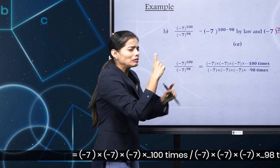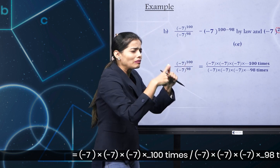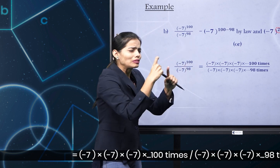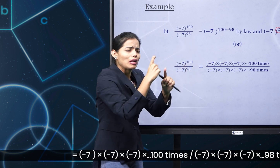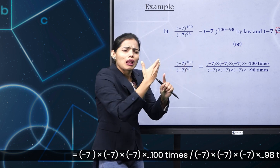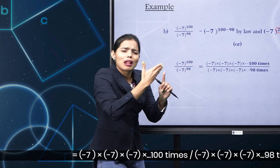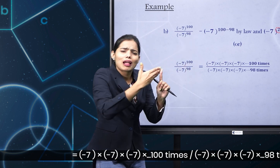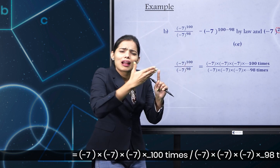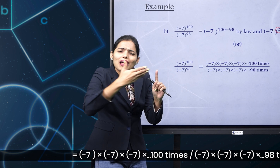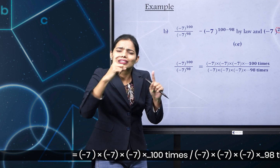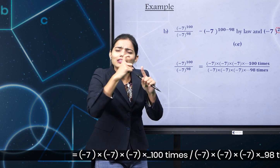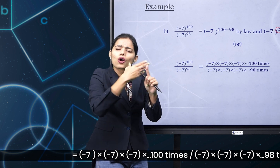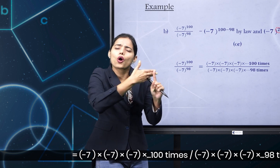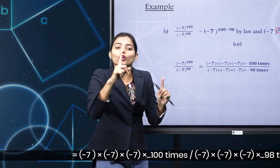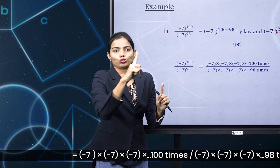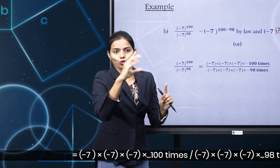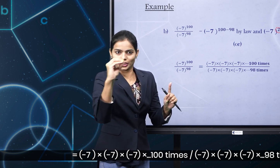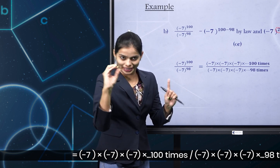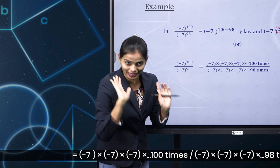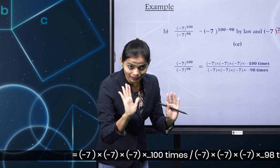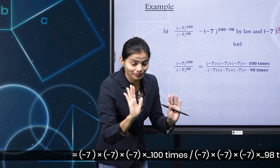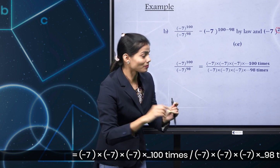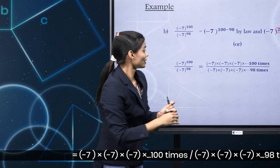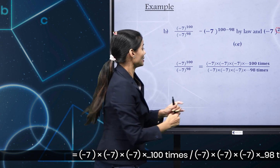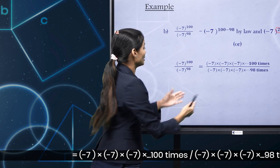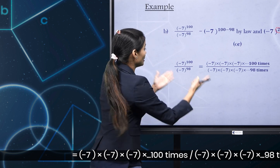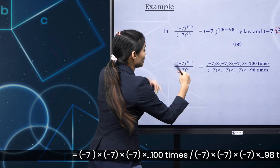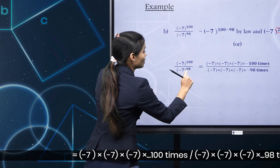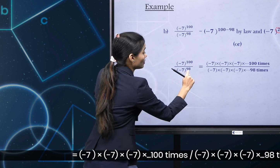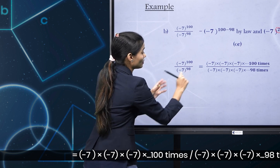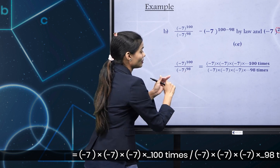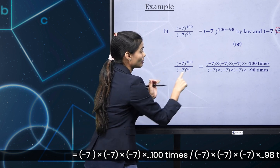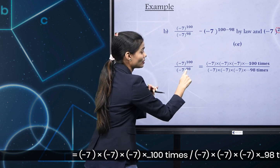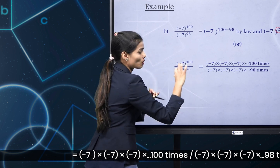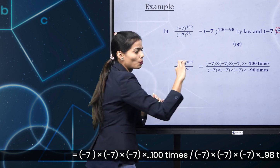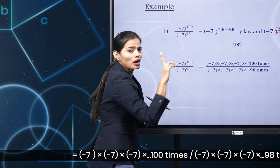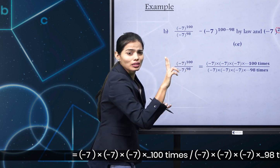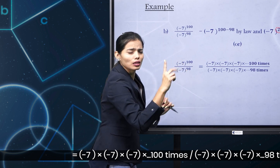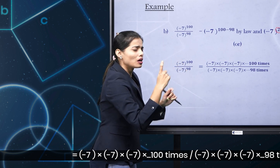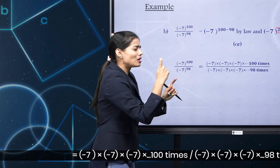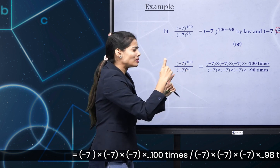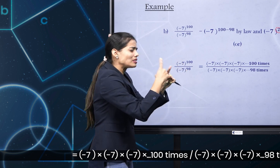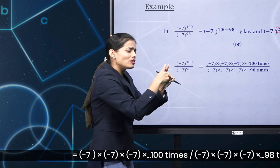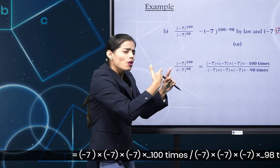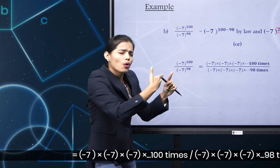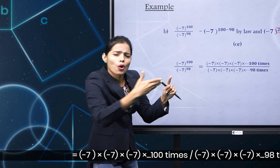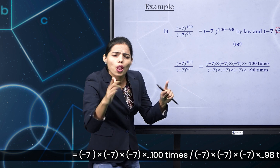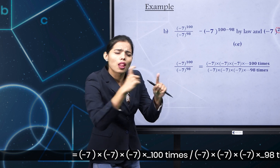minus 7 into minus 7 into minus 7 into 100 times by minus 7 into minus 7 into minus 7